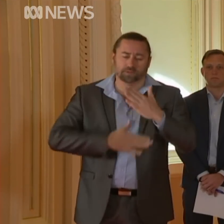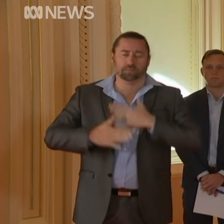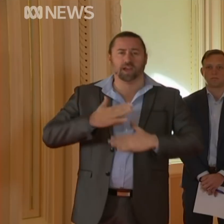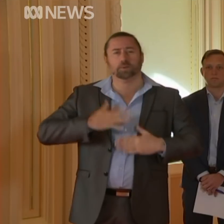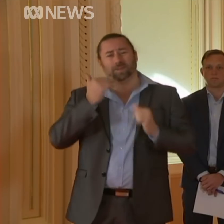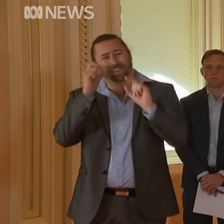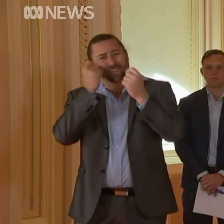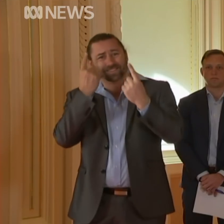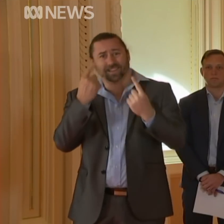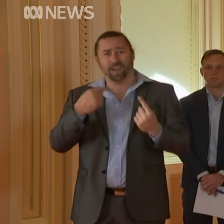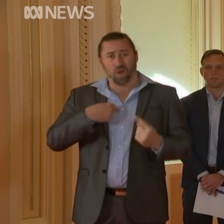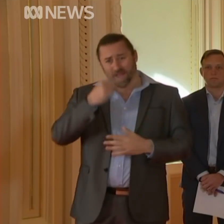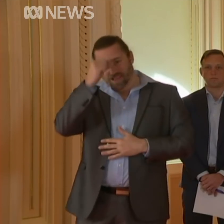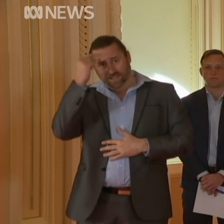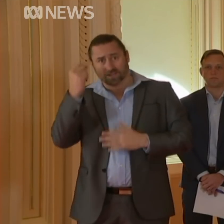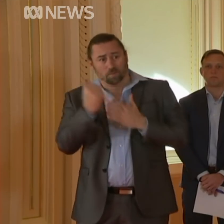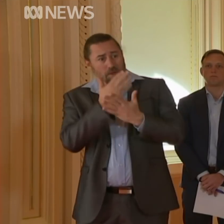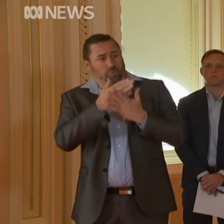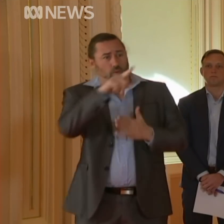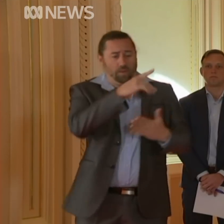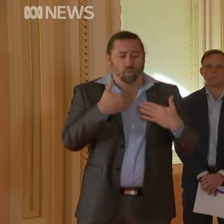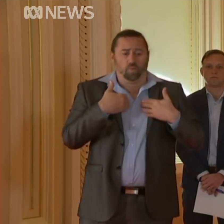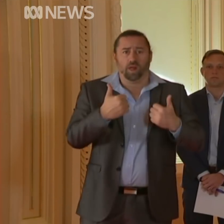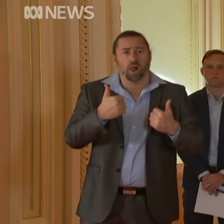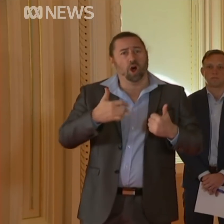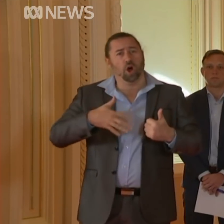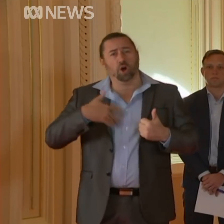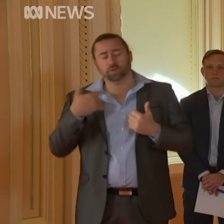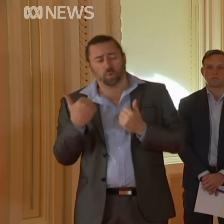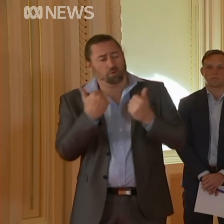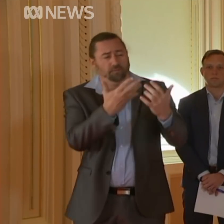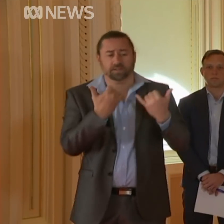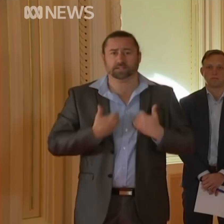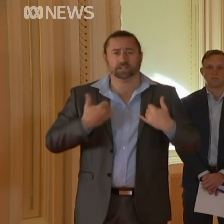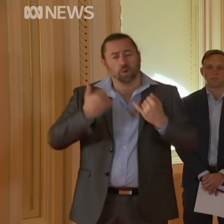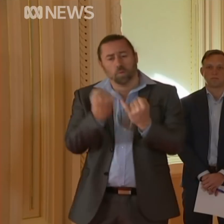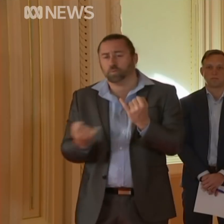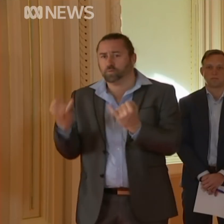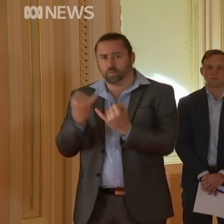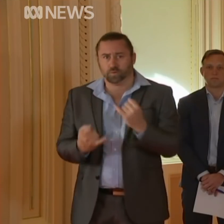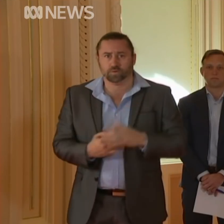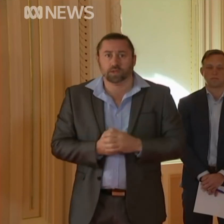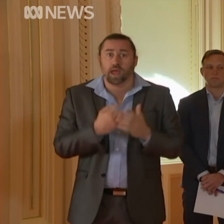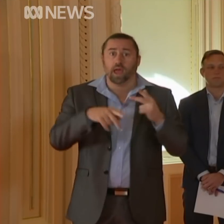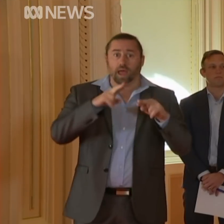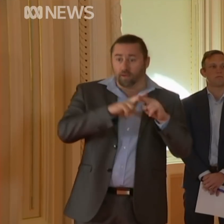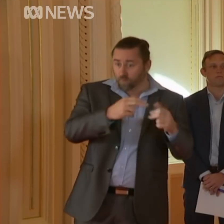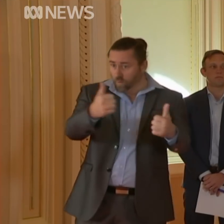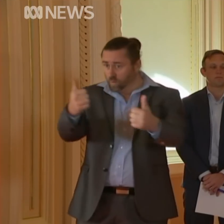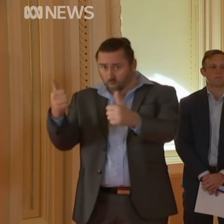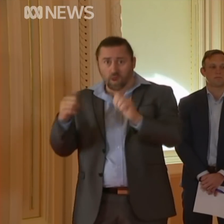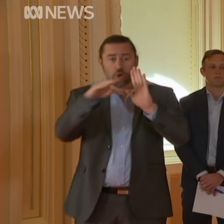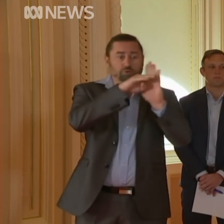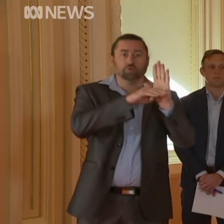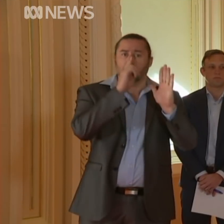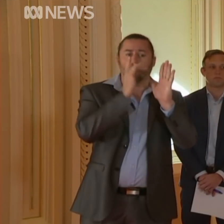about the protection of your loved ones first and foremost, and as soon as we can lift those restrictions we will, but we have to put